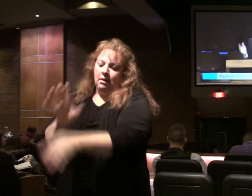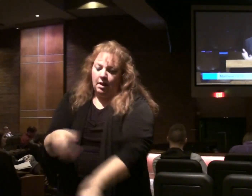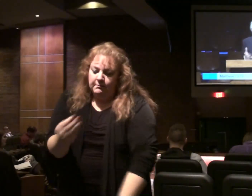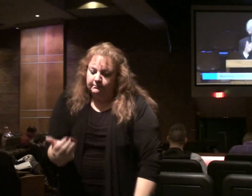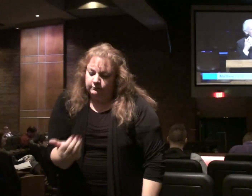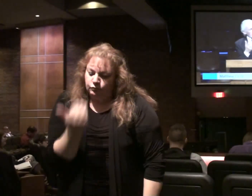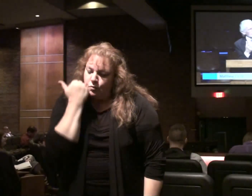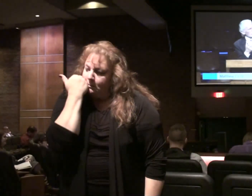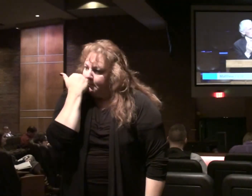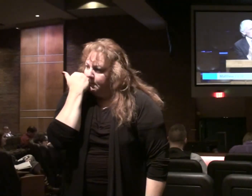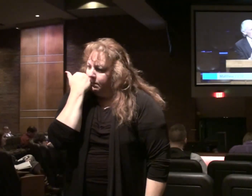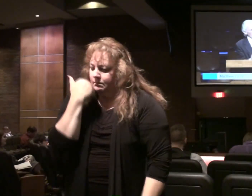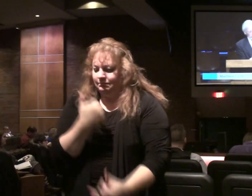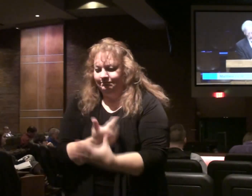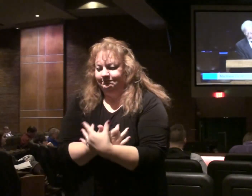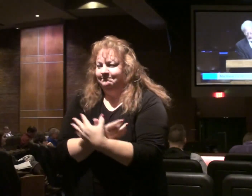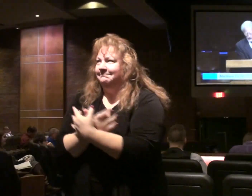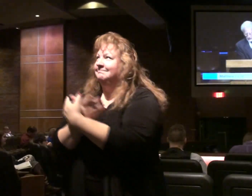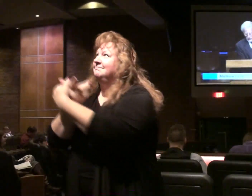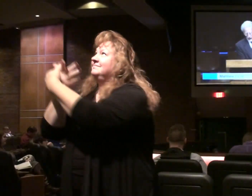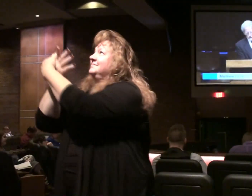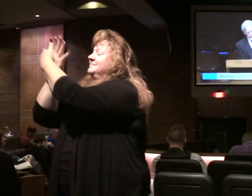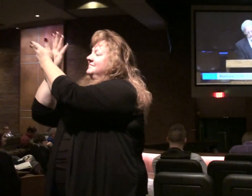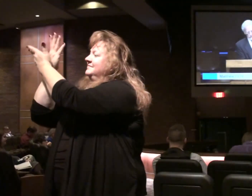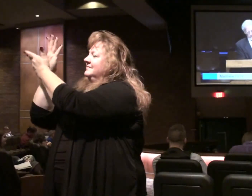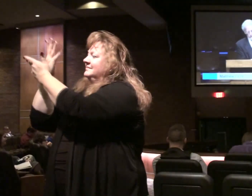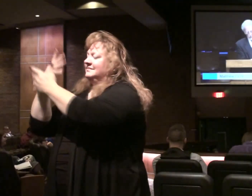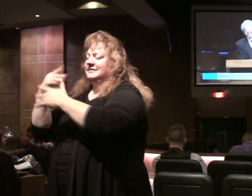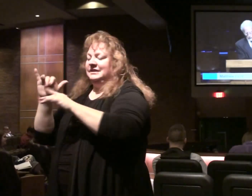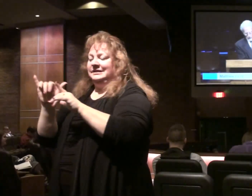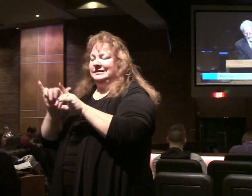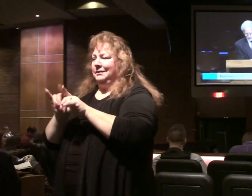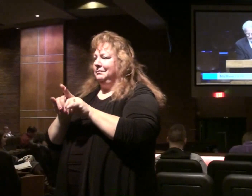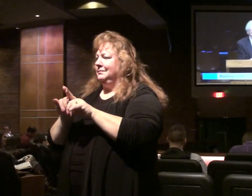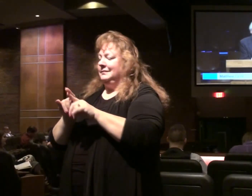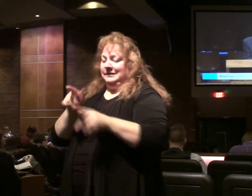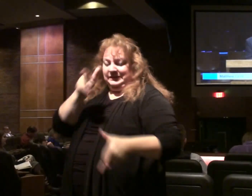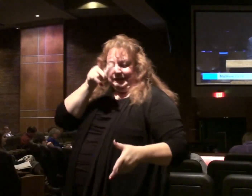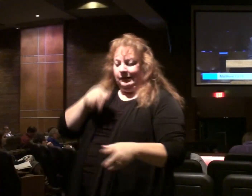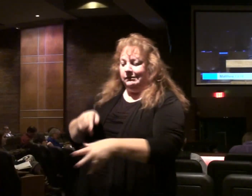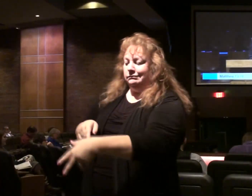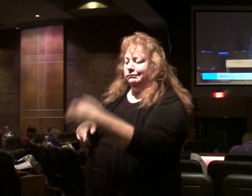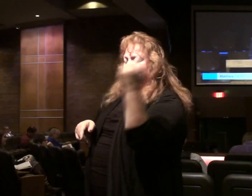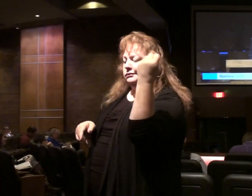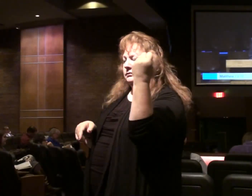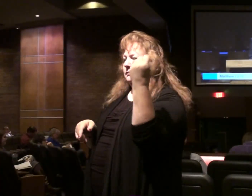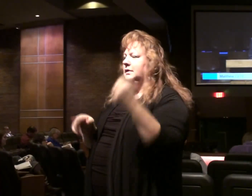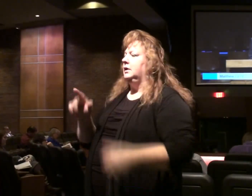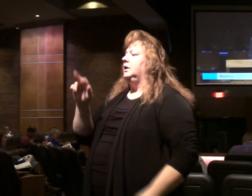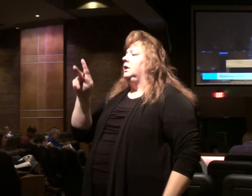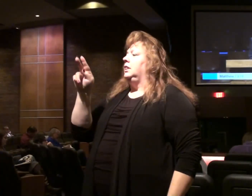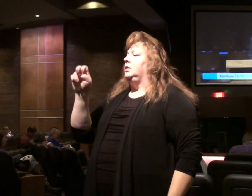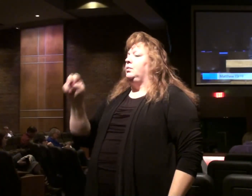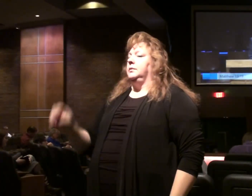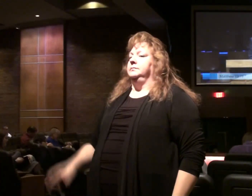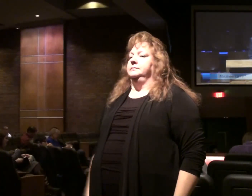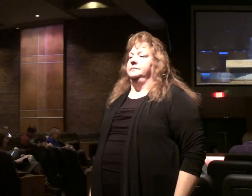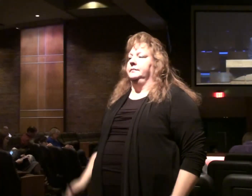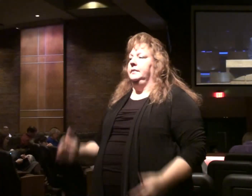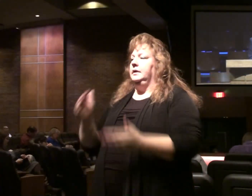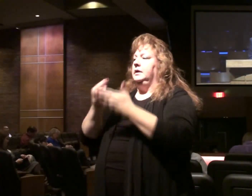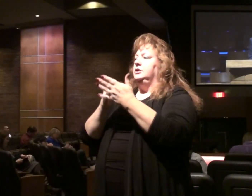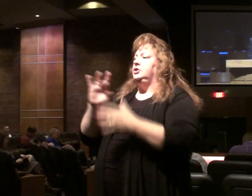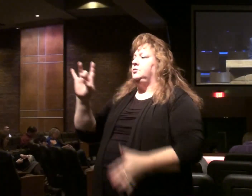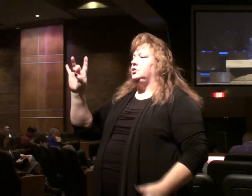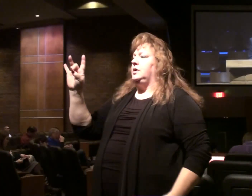away. That pictures the devil coming and snatching the seed away. Turn over to Luke chapter